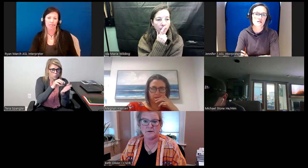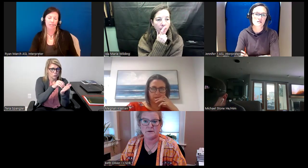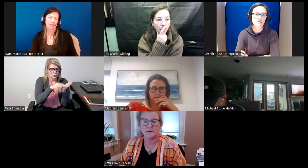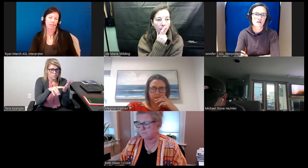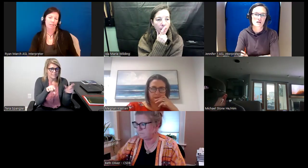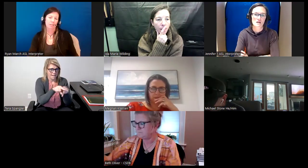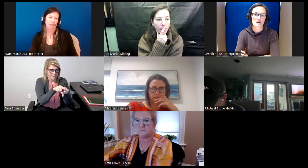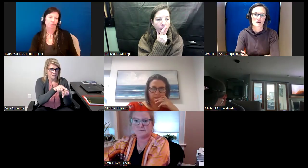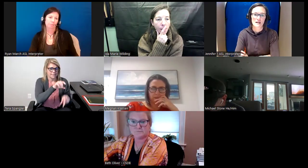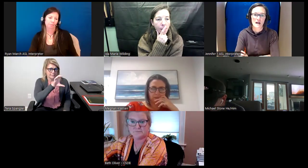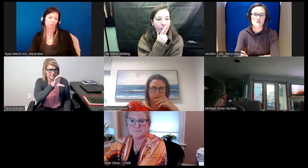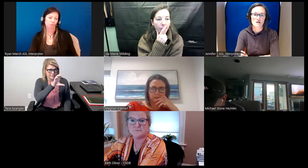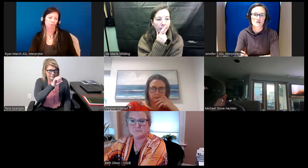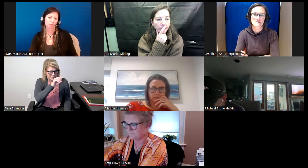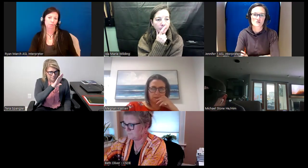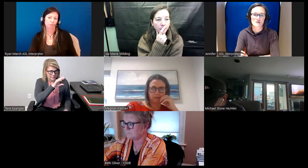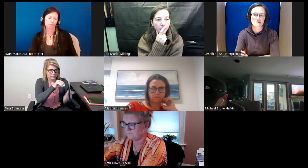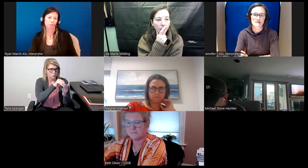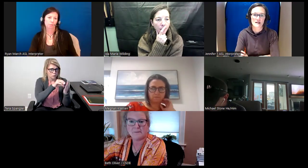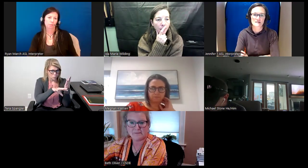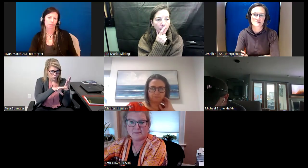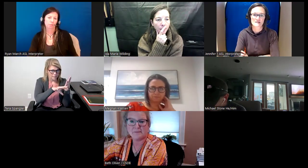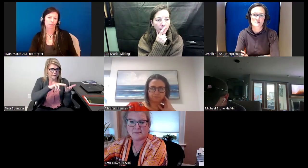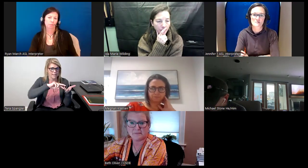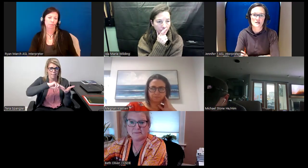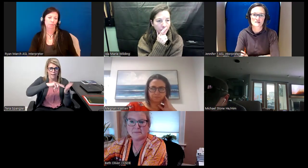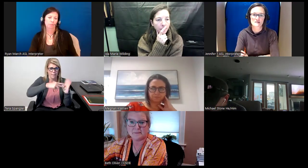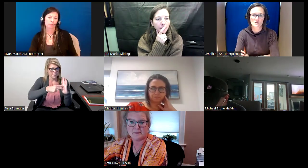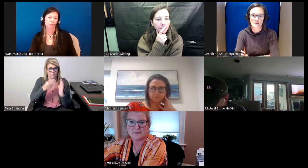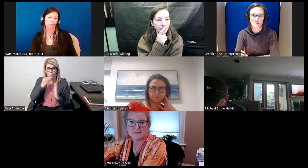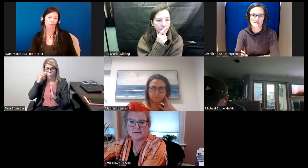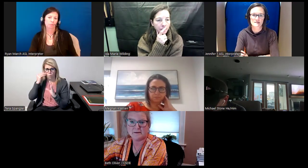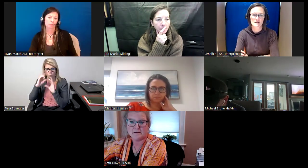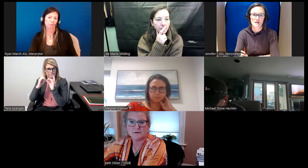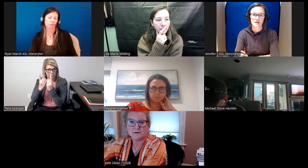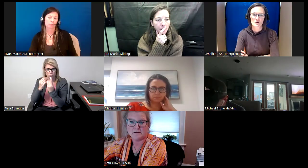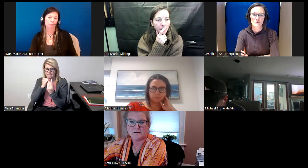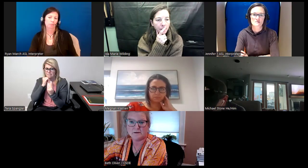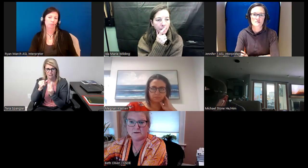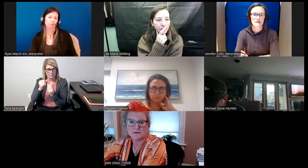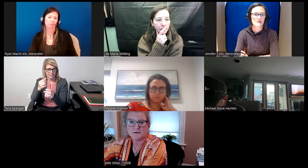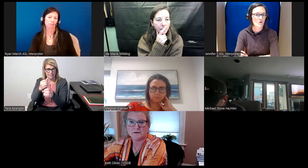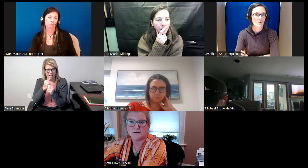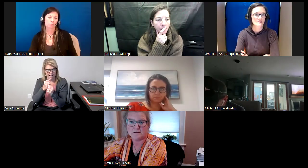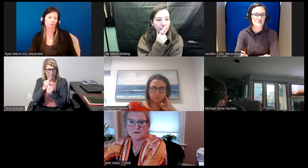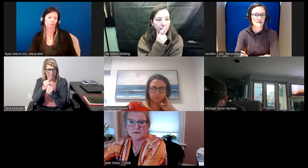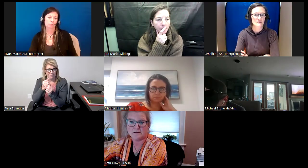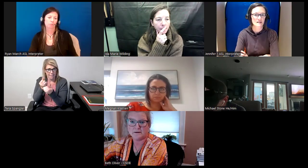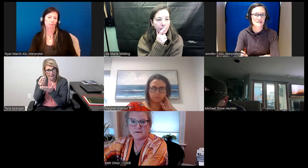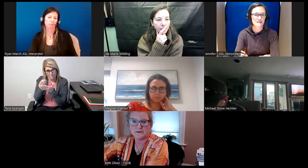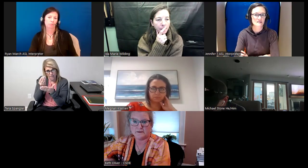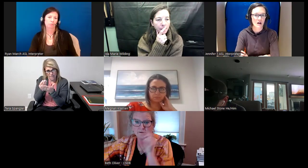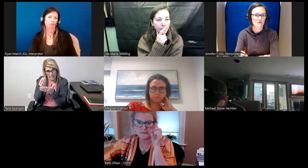we count our students as CSDB students, which means that our home